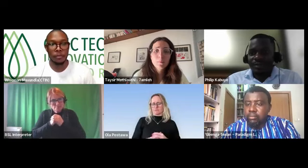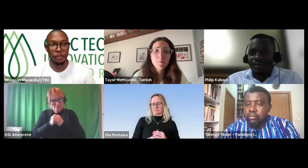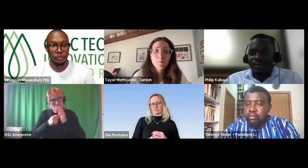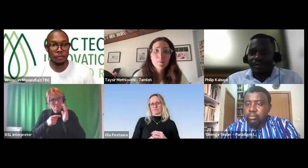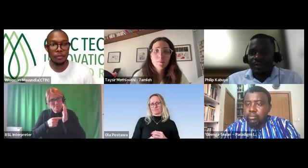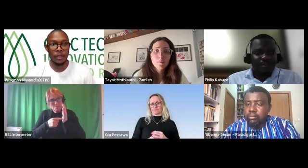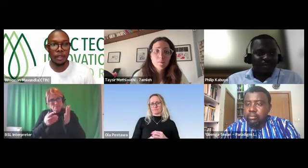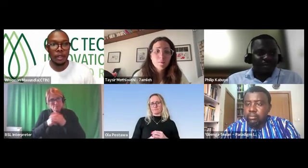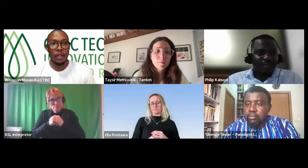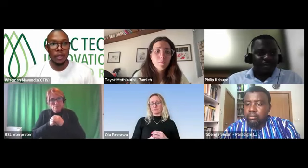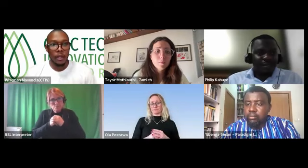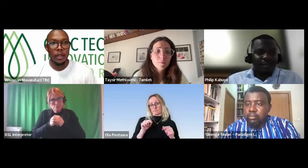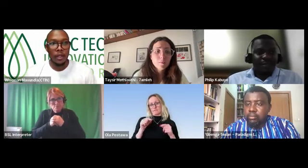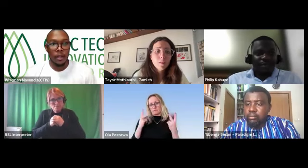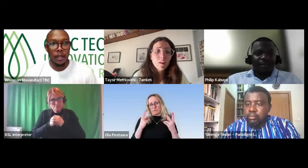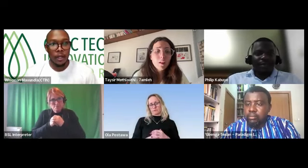Taysir, to you.